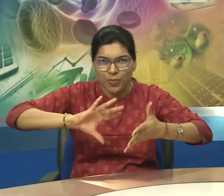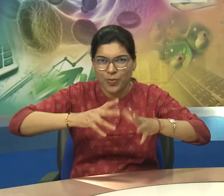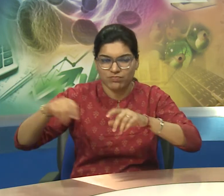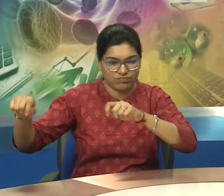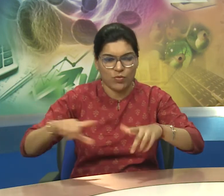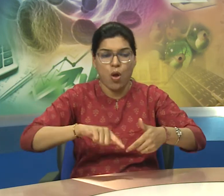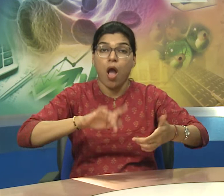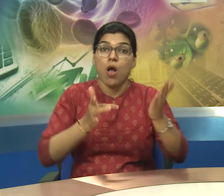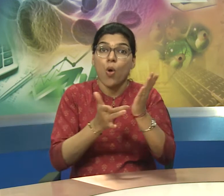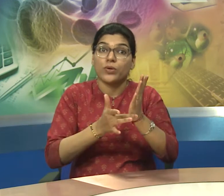in a factory.